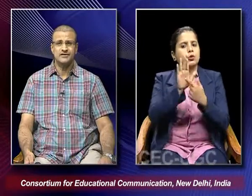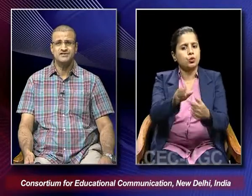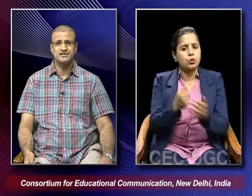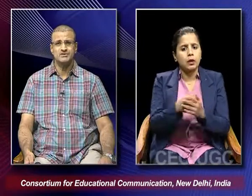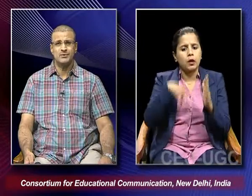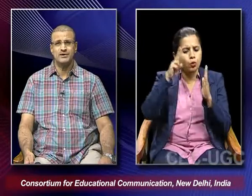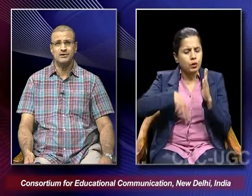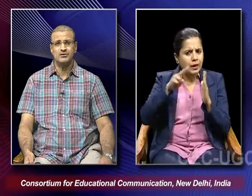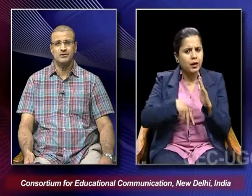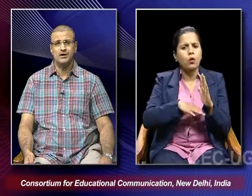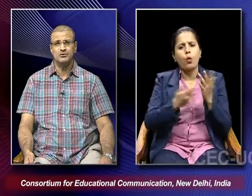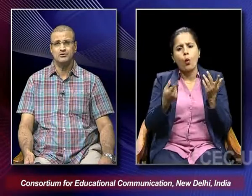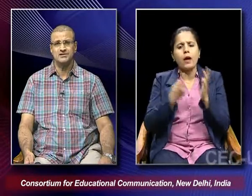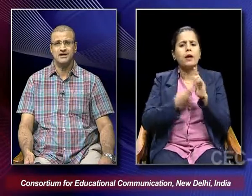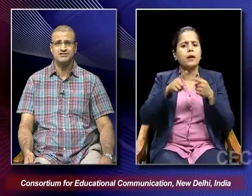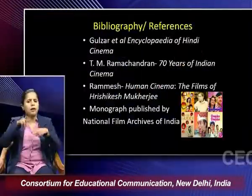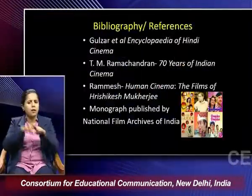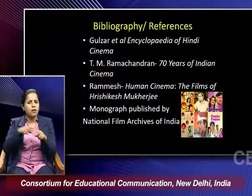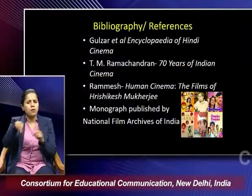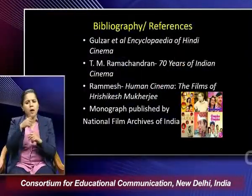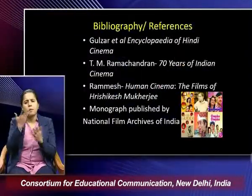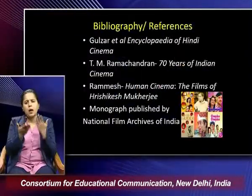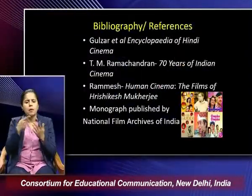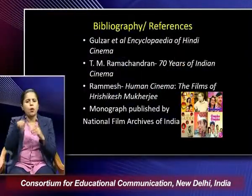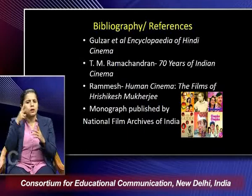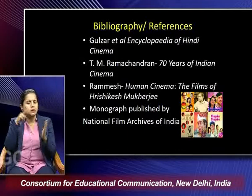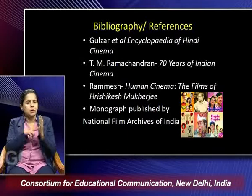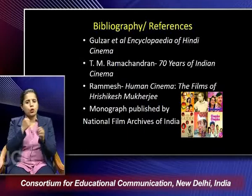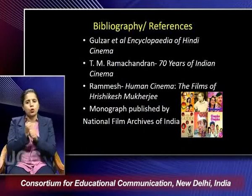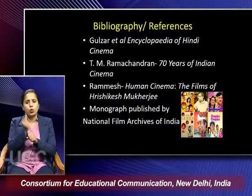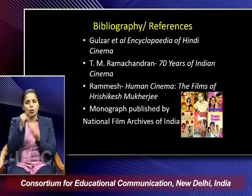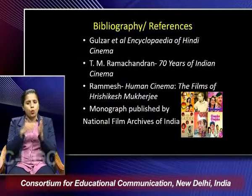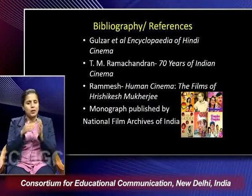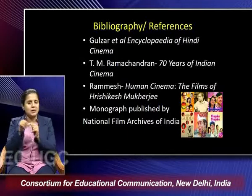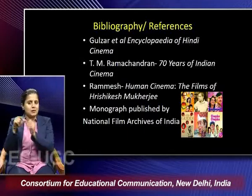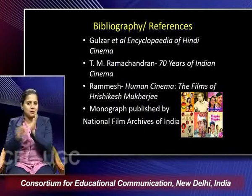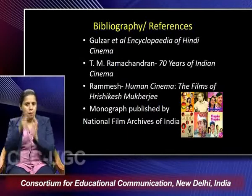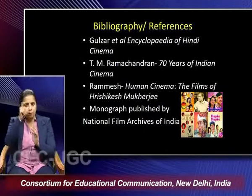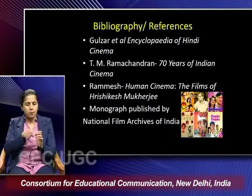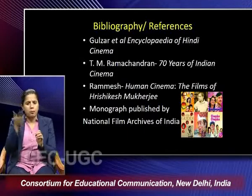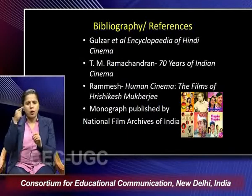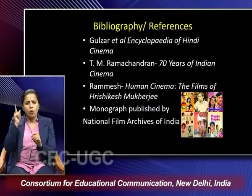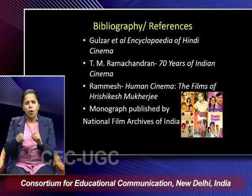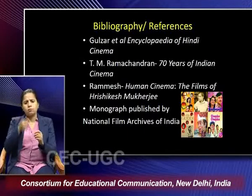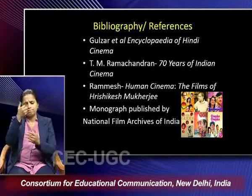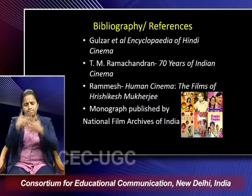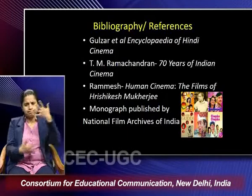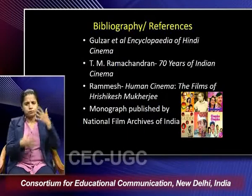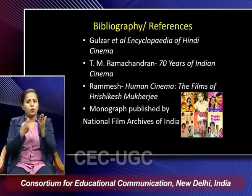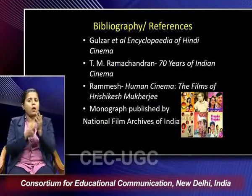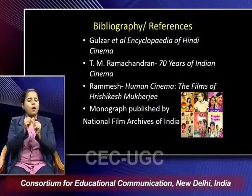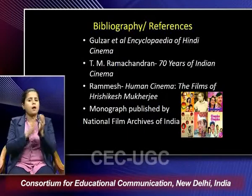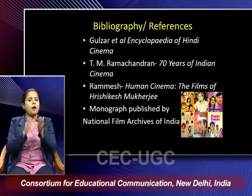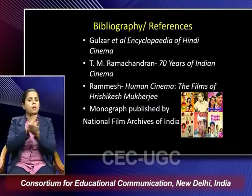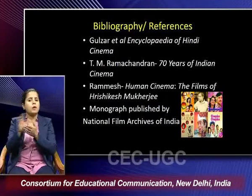the references, one can talk about Gulzar's et al. Encyclopedia of Hindi Cinema, T.M. Ramachandran's 70 Years